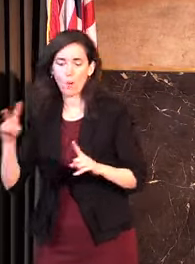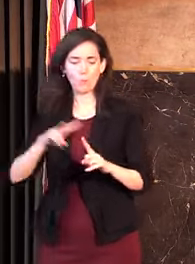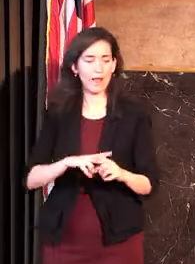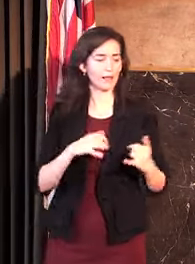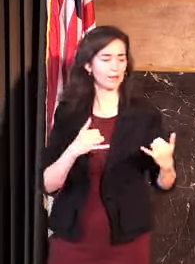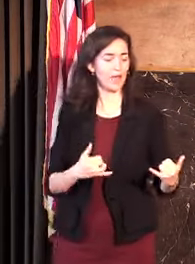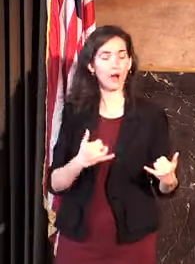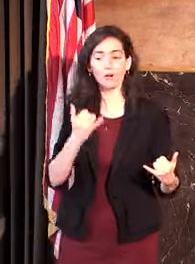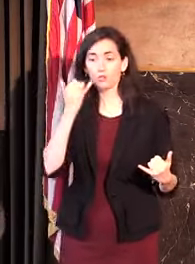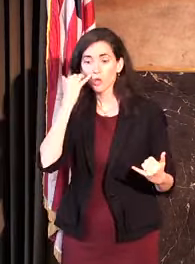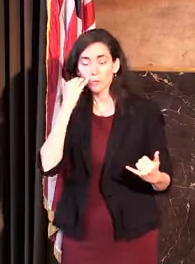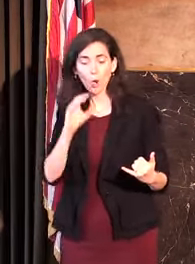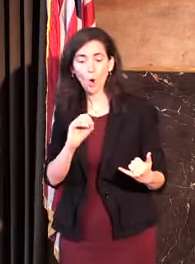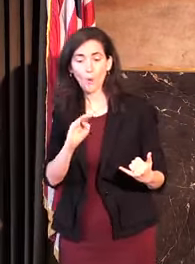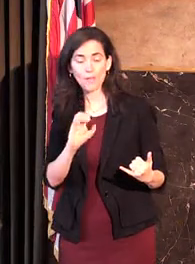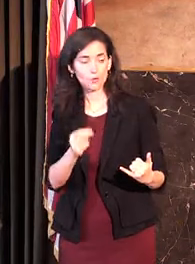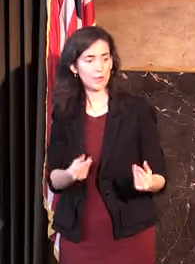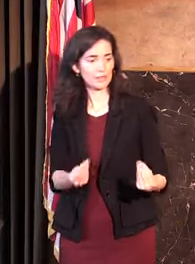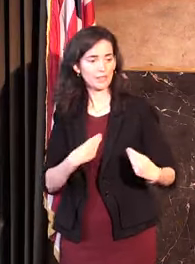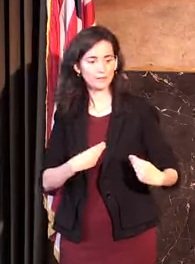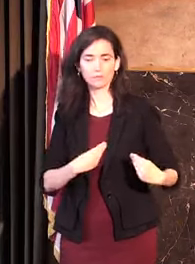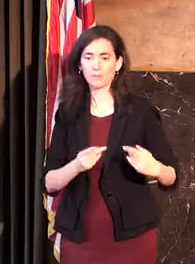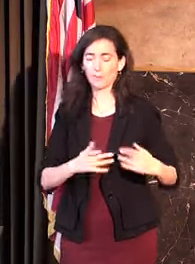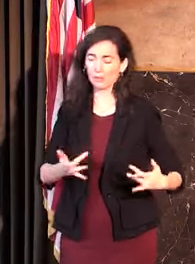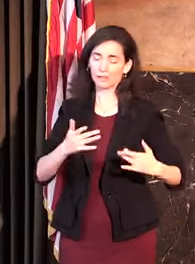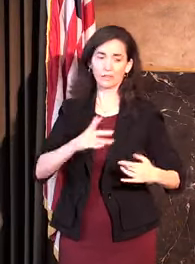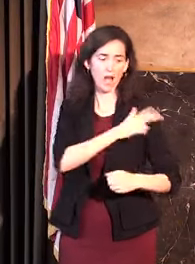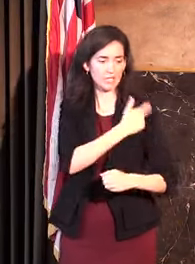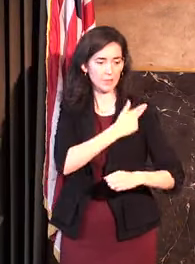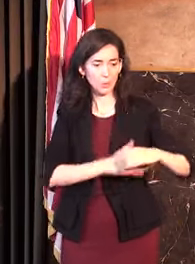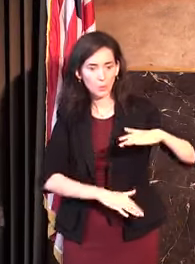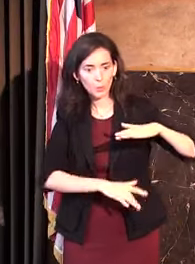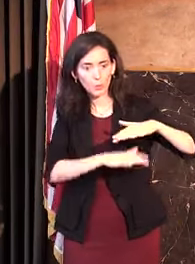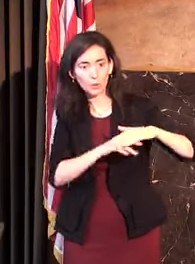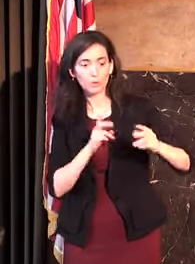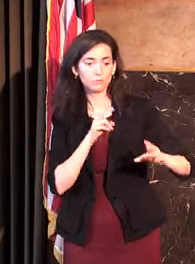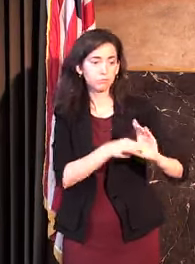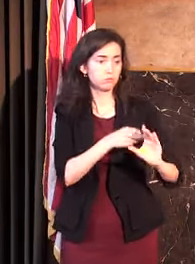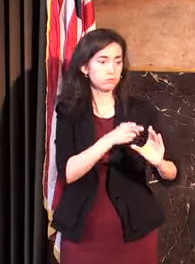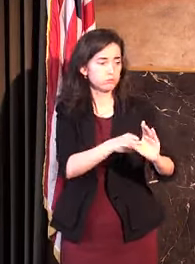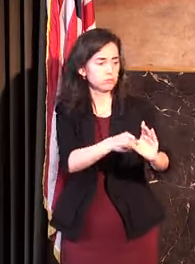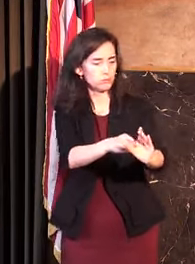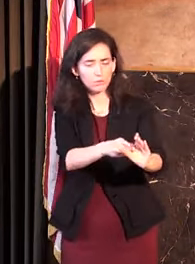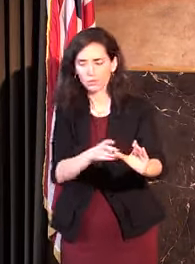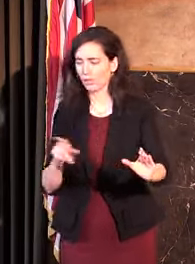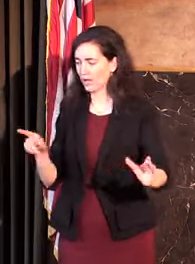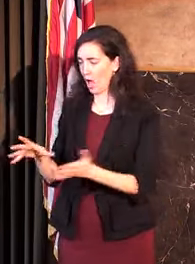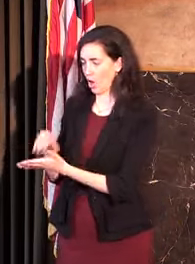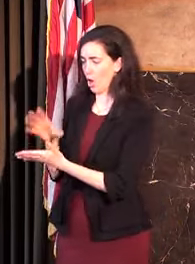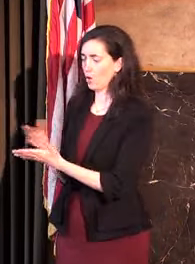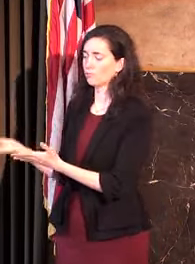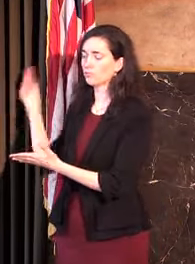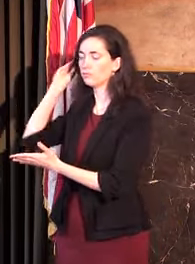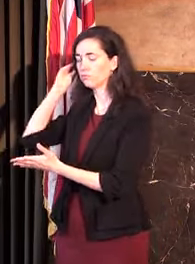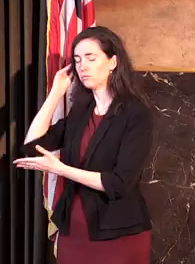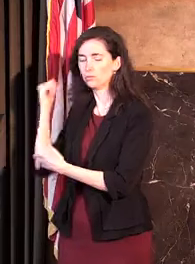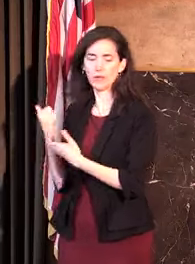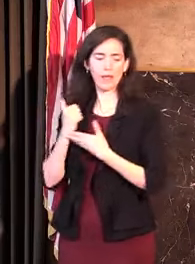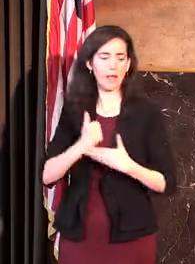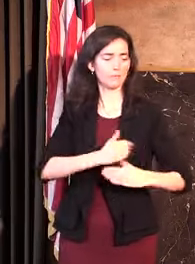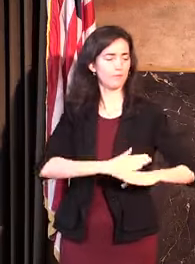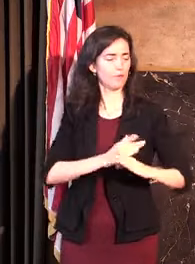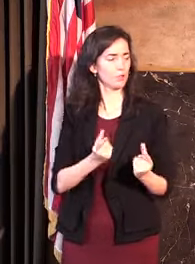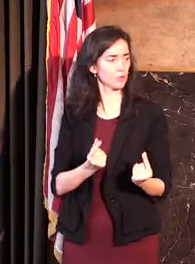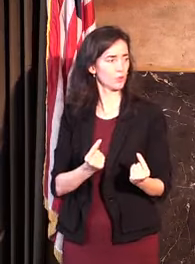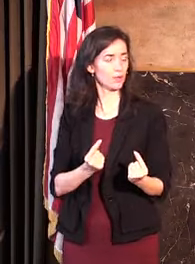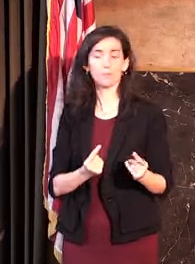over the summer? Yeah, that's an excellent question. And you know, it's important that now that we are in a lull, we also do the